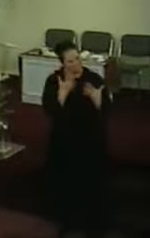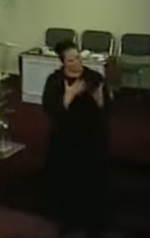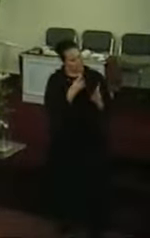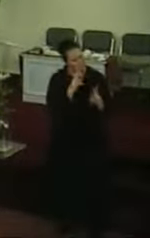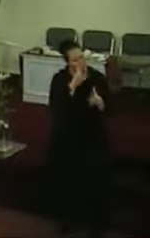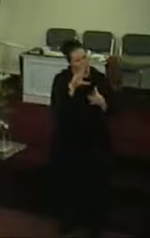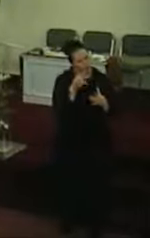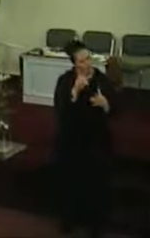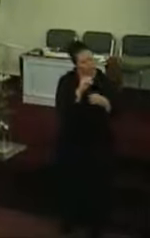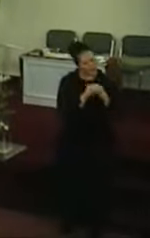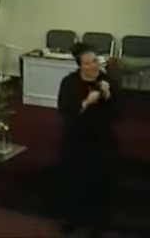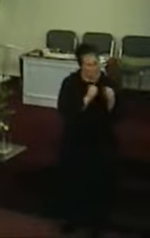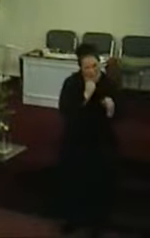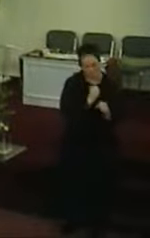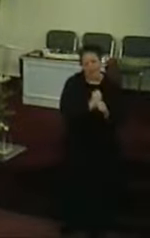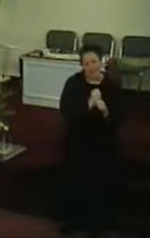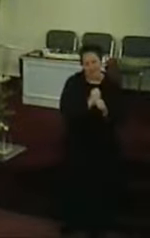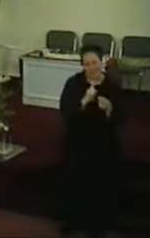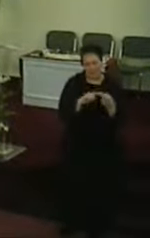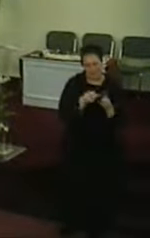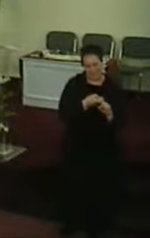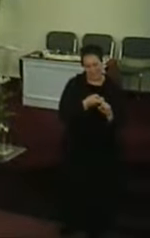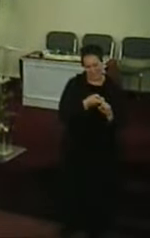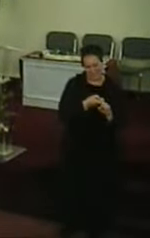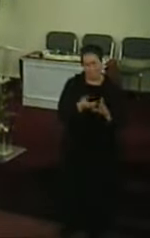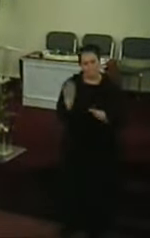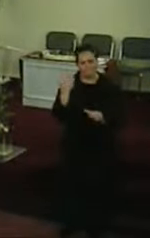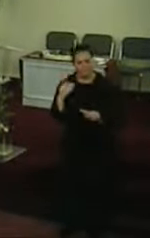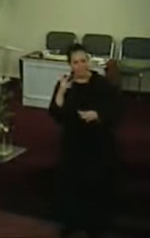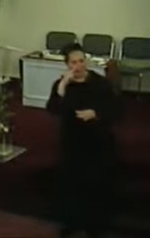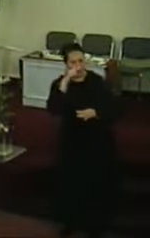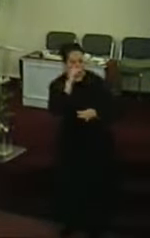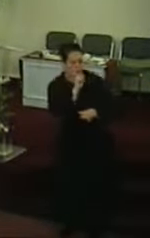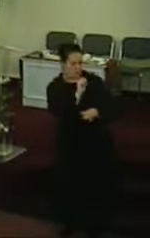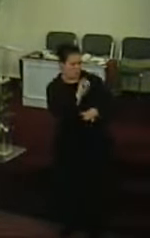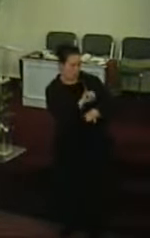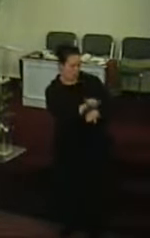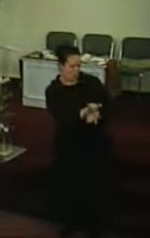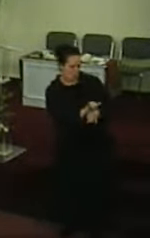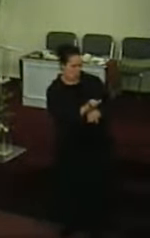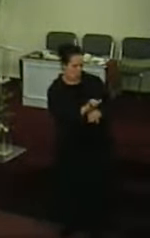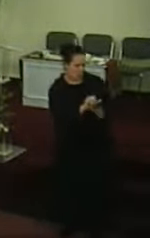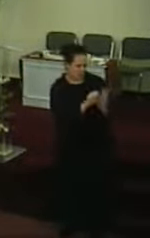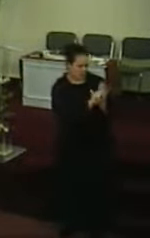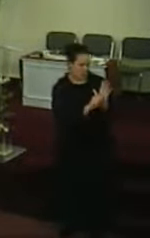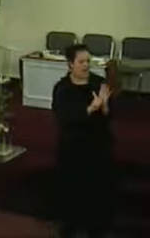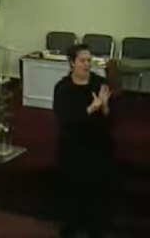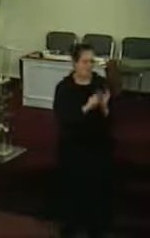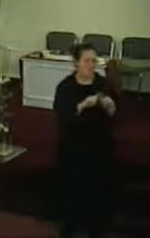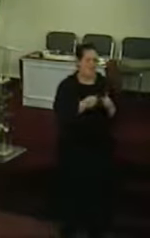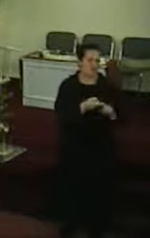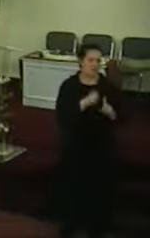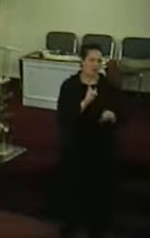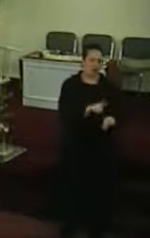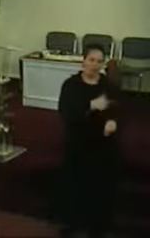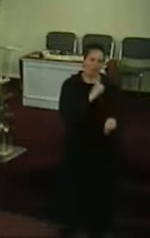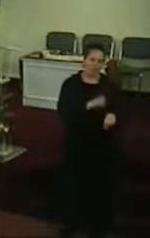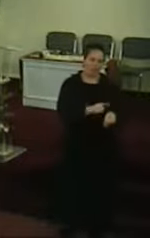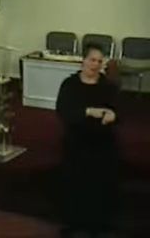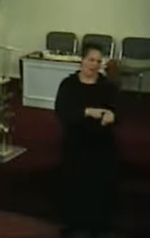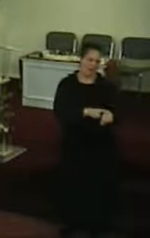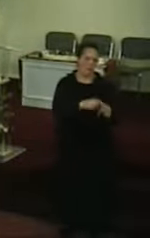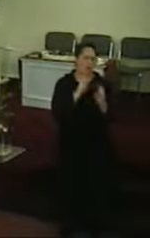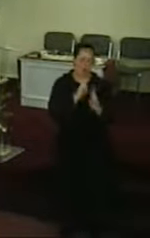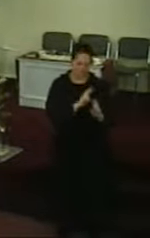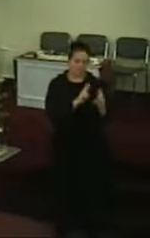but whatever, way back in New York State. So they've been friends with us a long time, and we respect them,